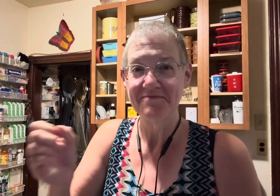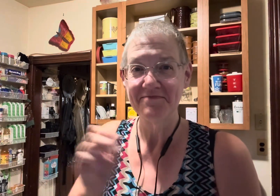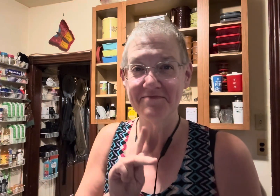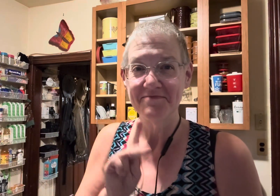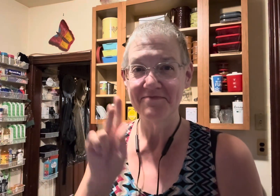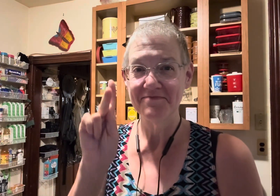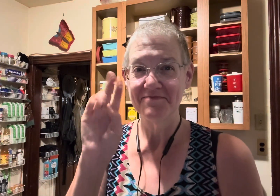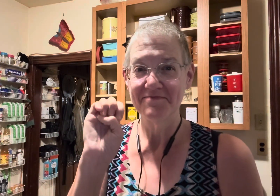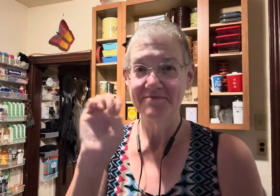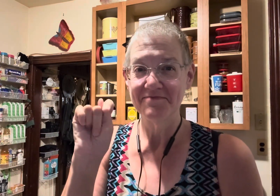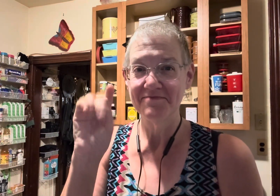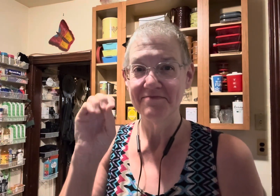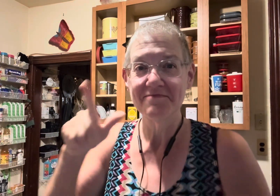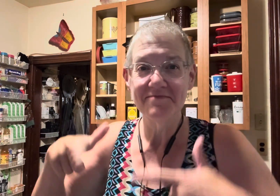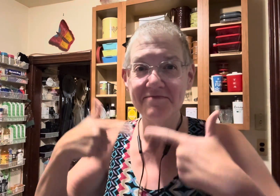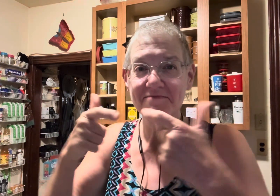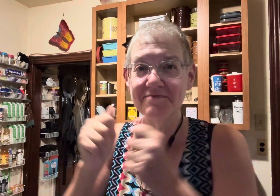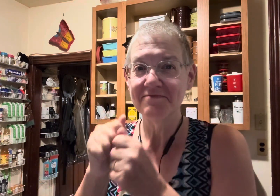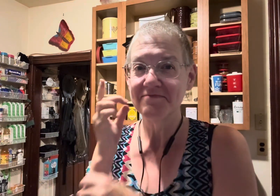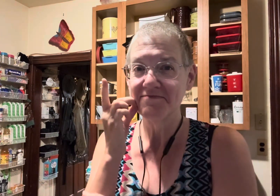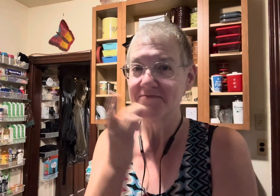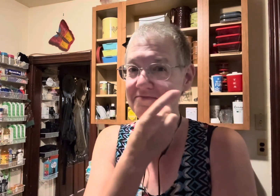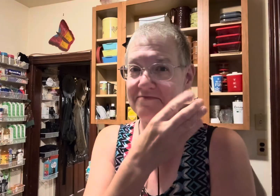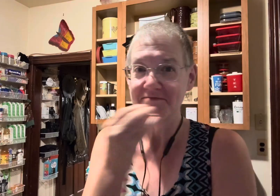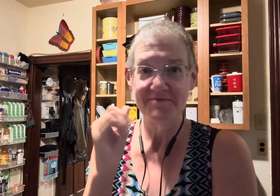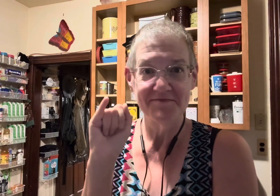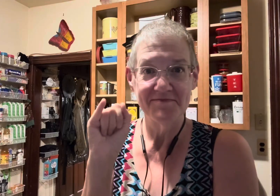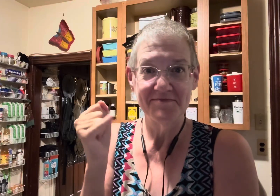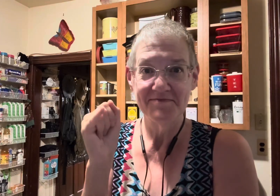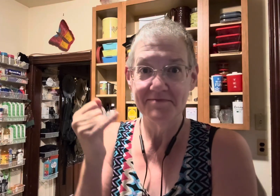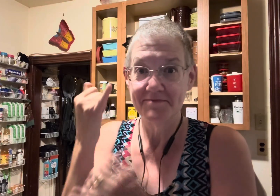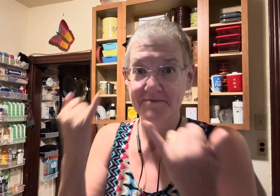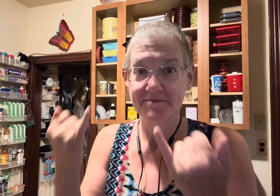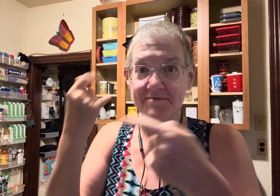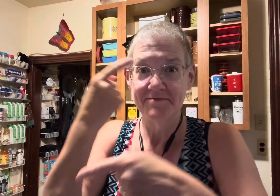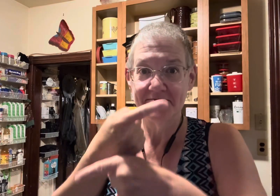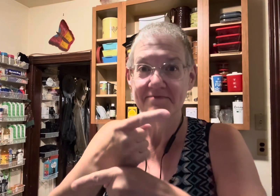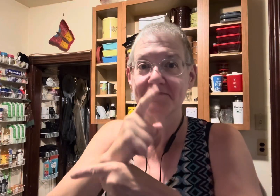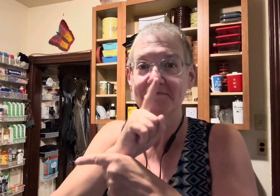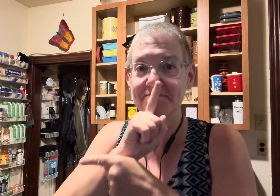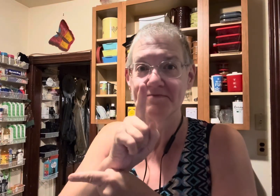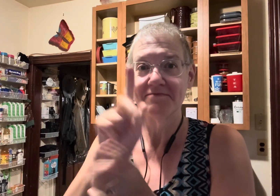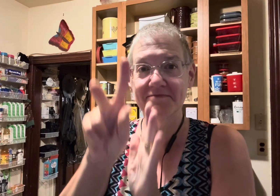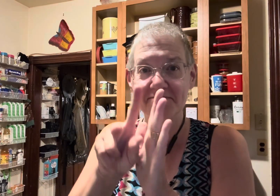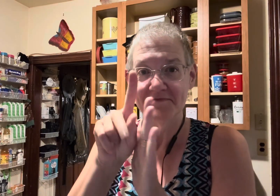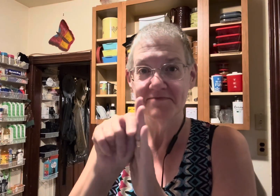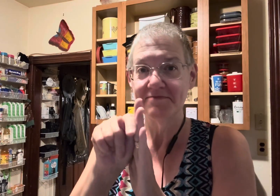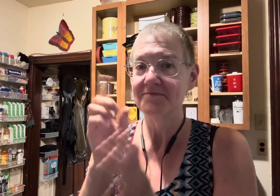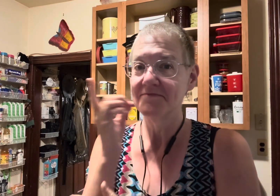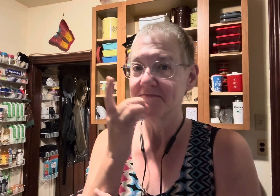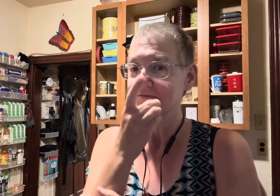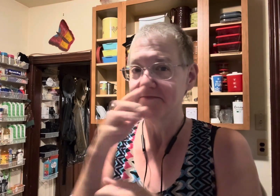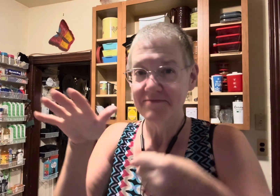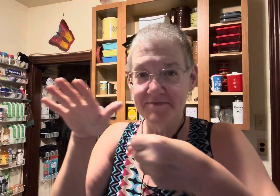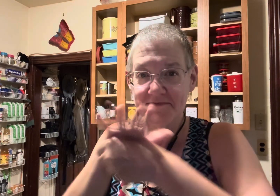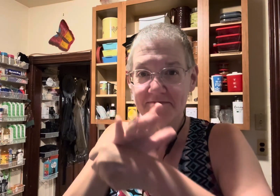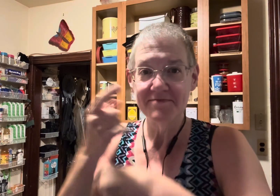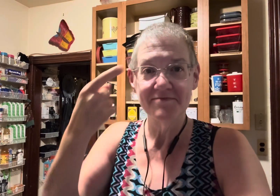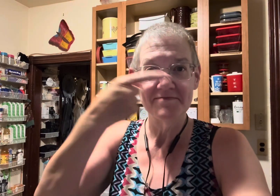Good morning and welcome back to Keto Living with Dale and Judith. Today's video is Dale's full day